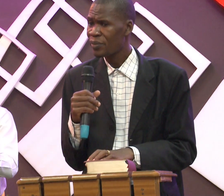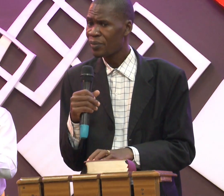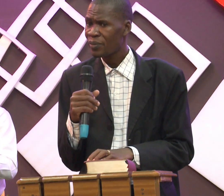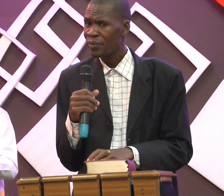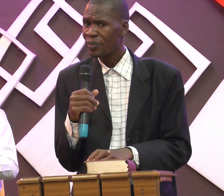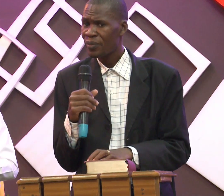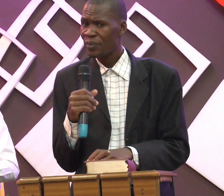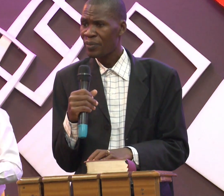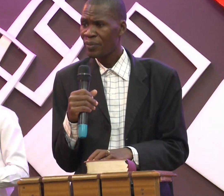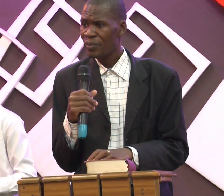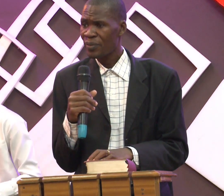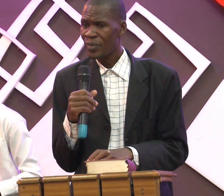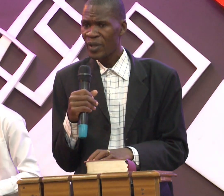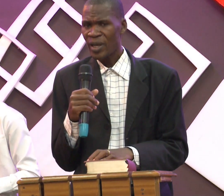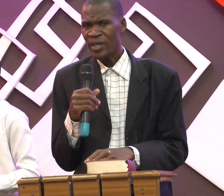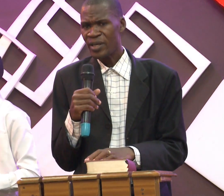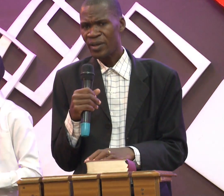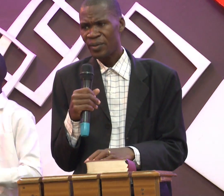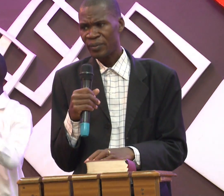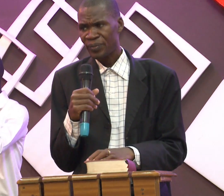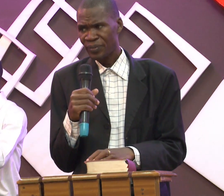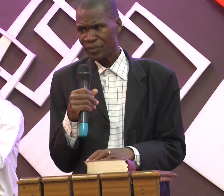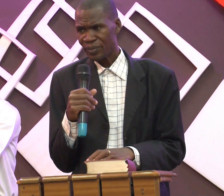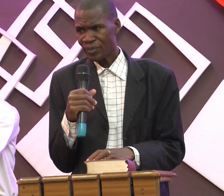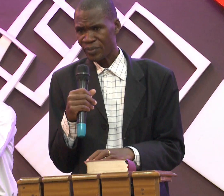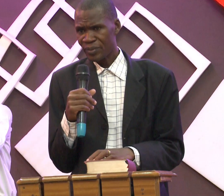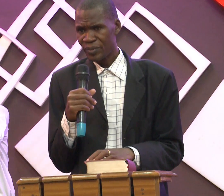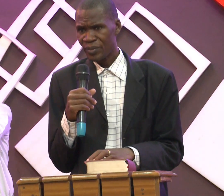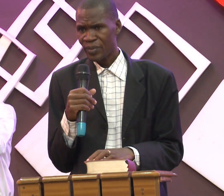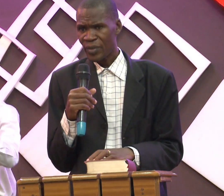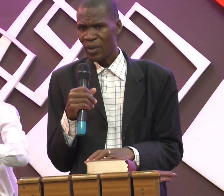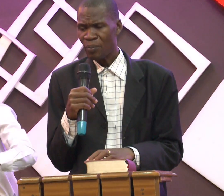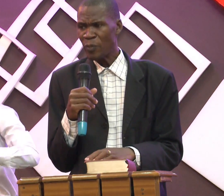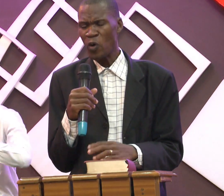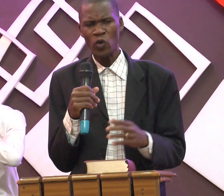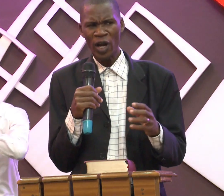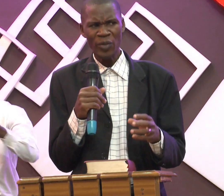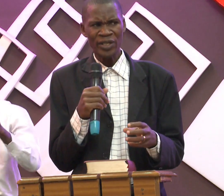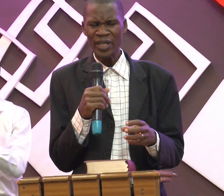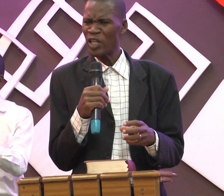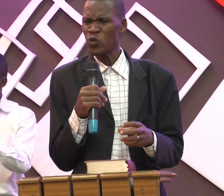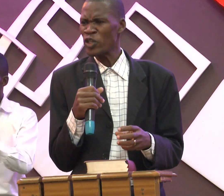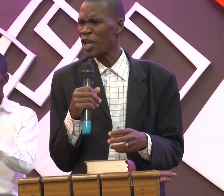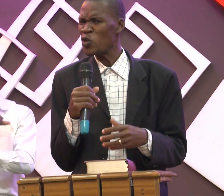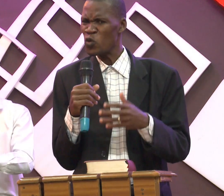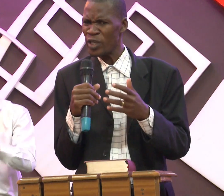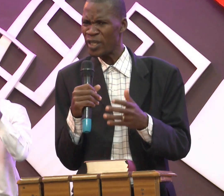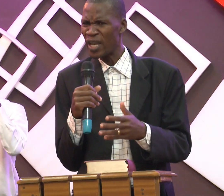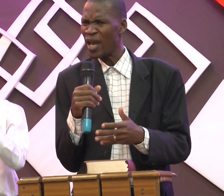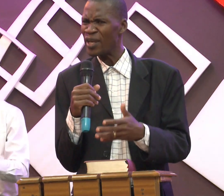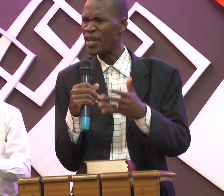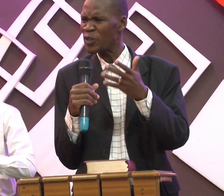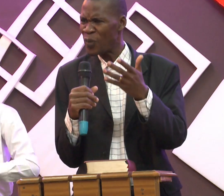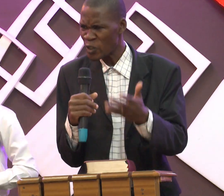muri yao ebintu bye muinate mbimanyi. Muve wo mugende mubalule ebintu. People would come and tell us, what are you